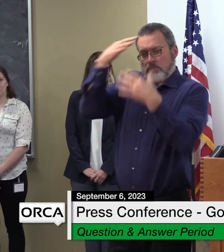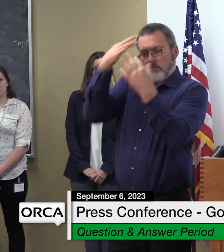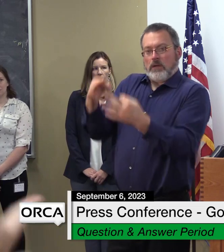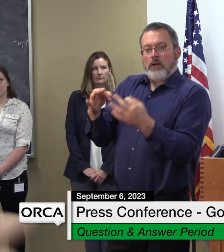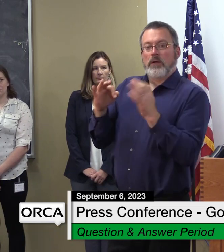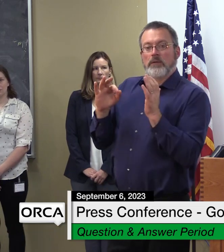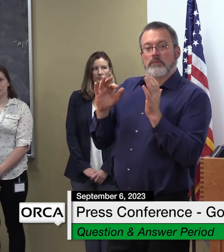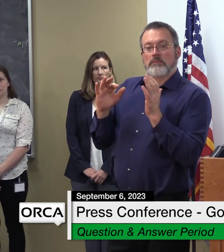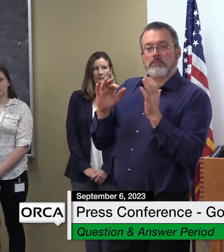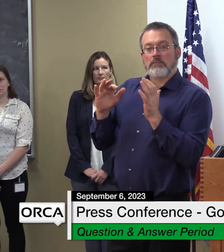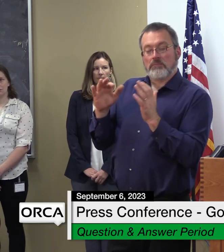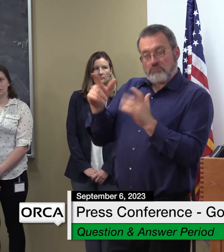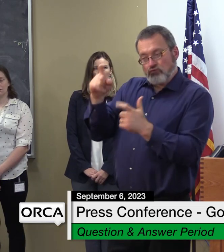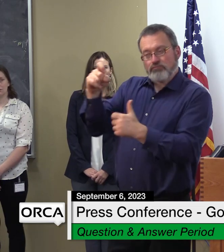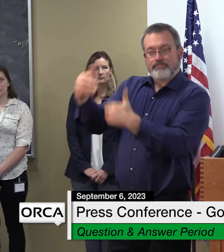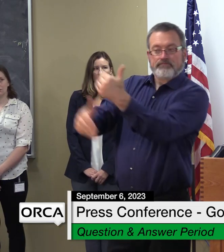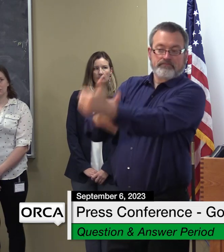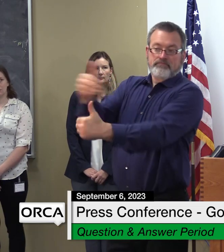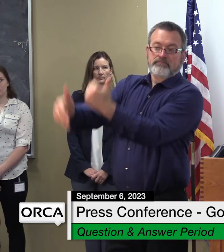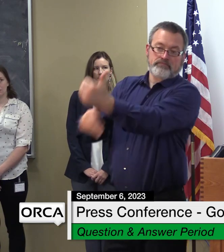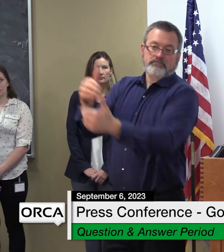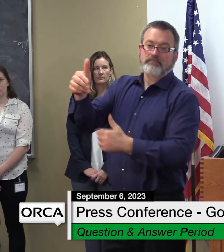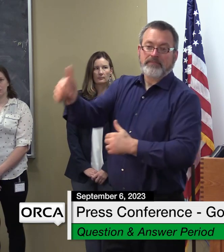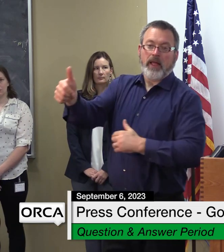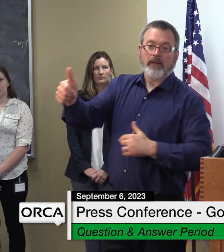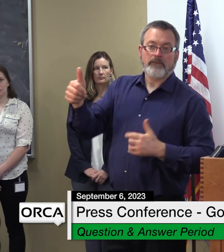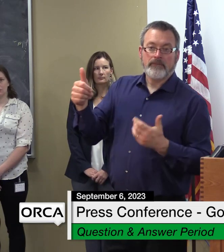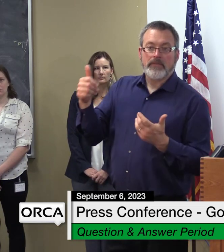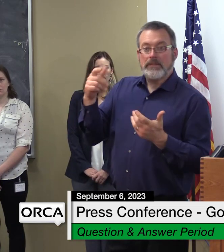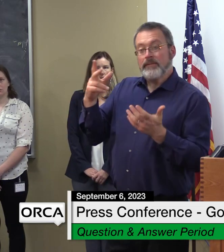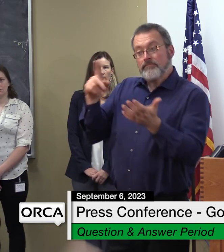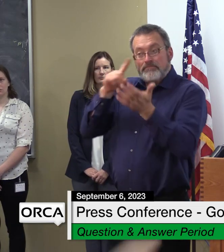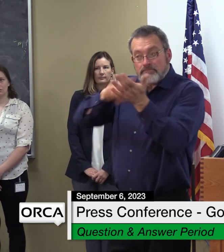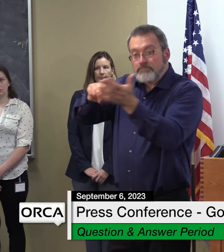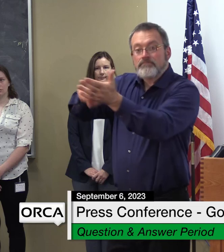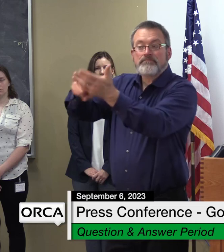follow through on this, I think, at this point, and see where it takes them.